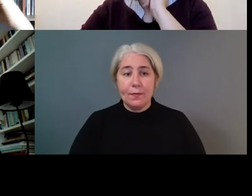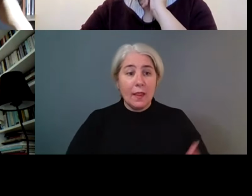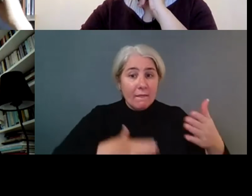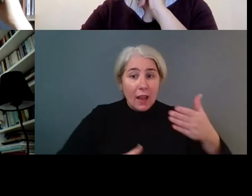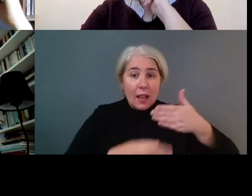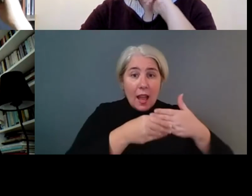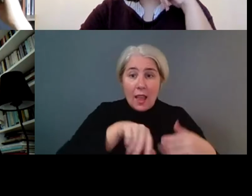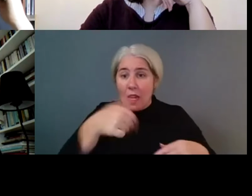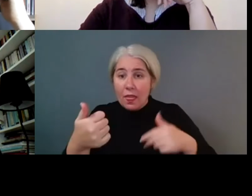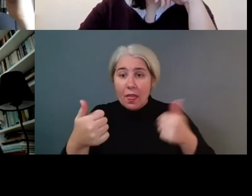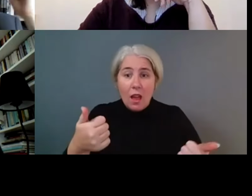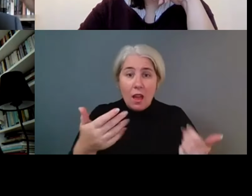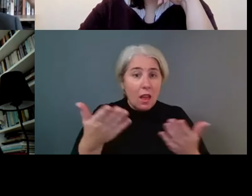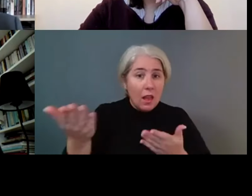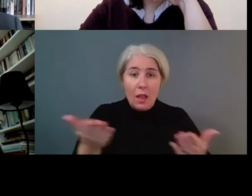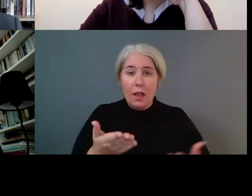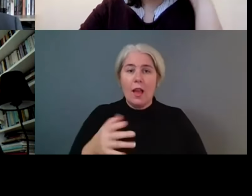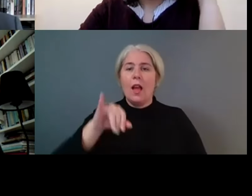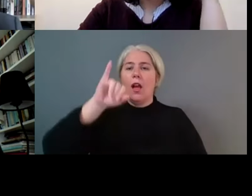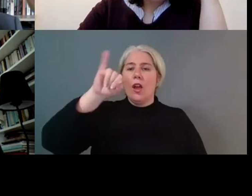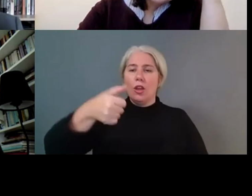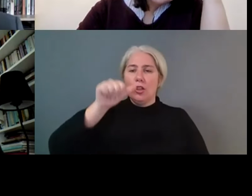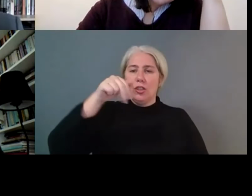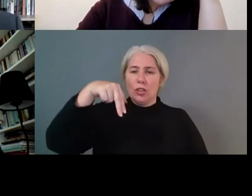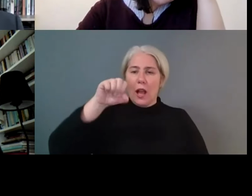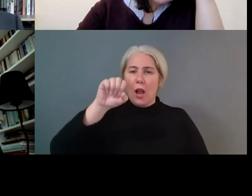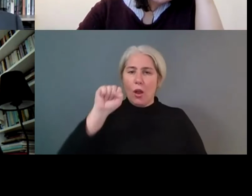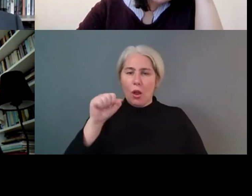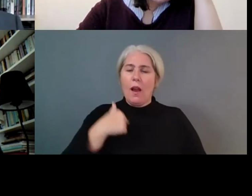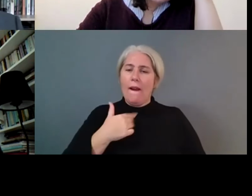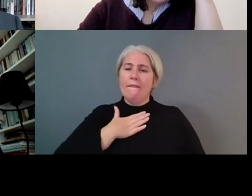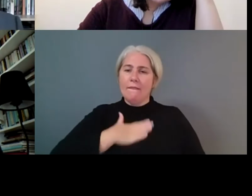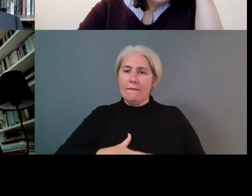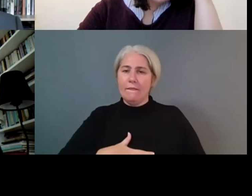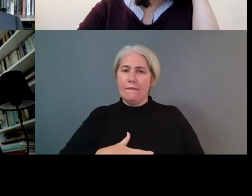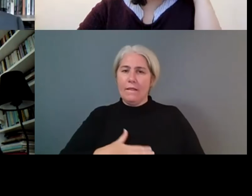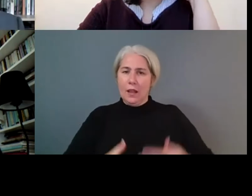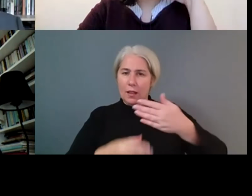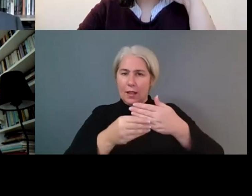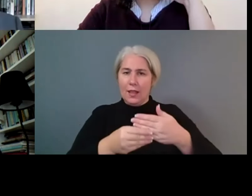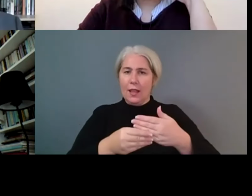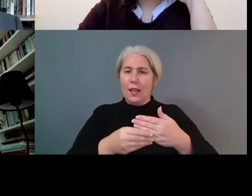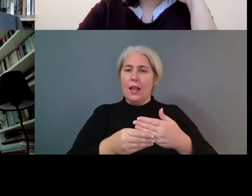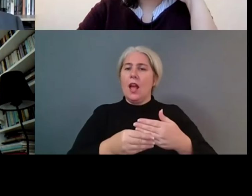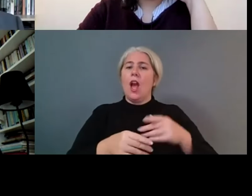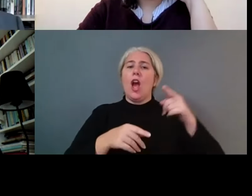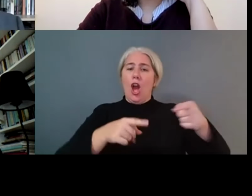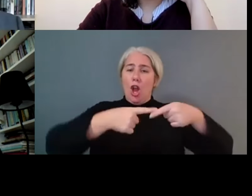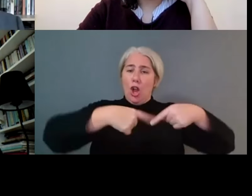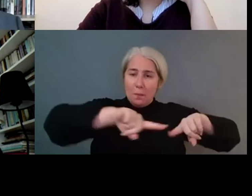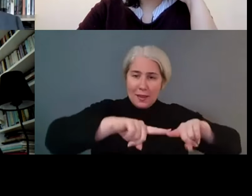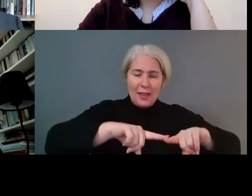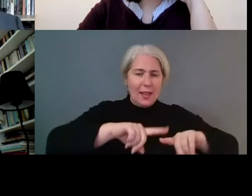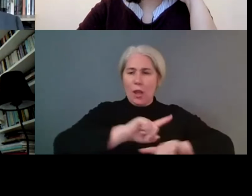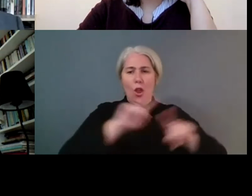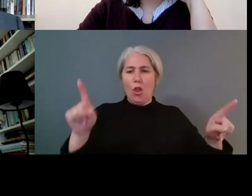add? Basically, Janos covered it. I just wanted to say that the committee basically communicates through concluding observations,